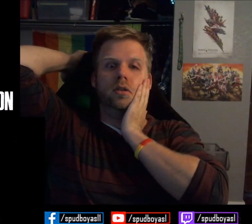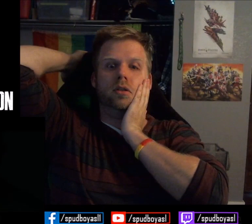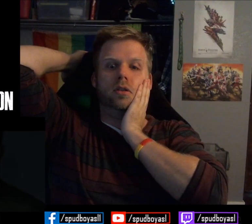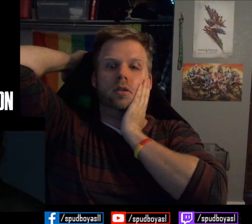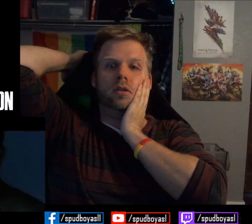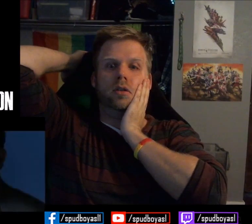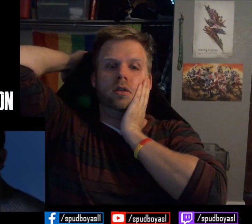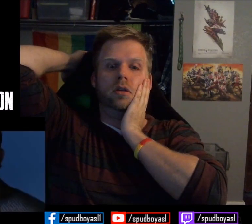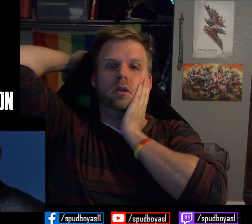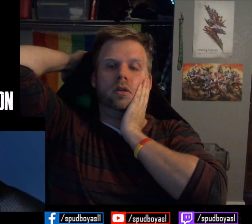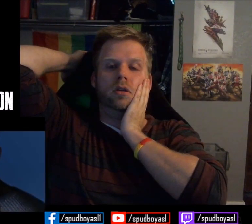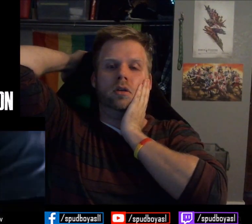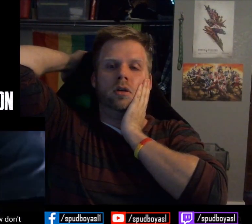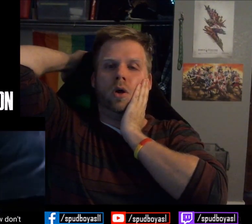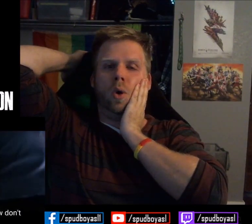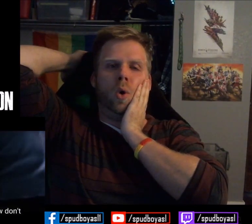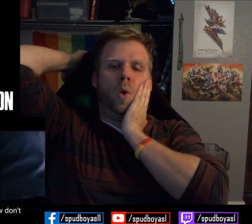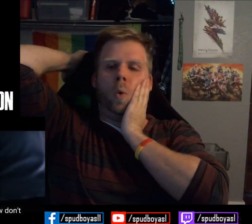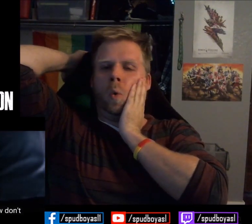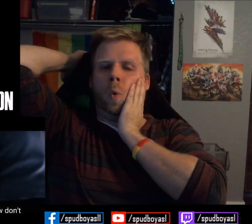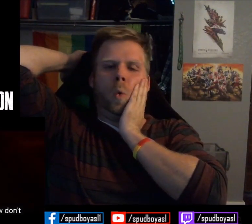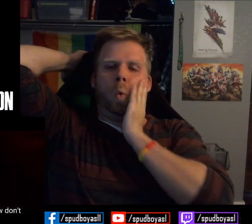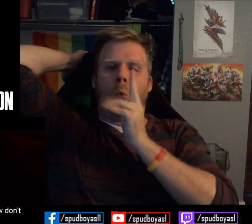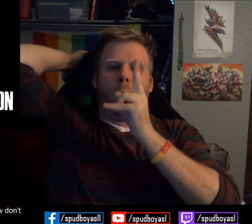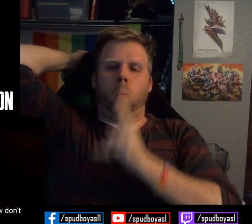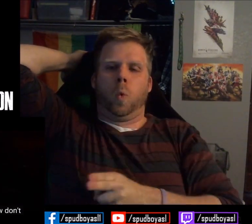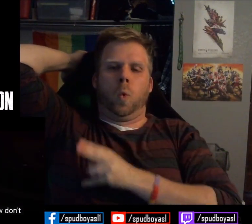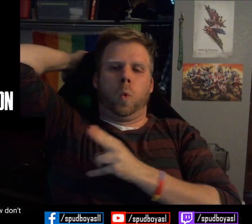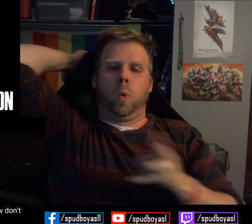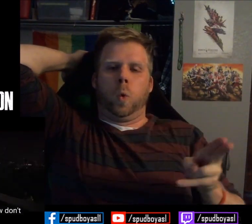Tell me how we fix this, Charles. Tell me what to do. I don't know what to do.